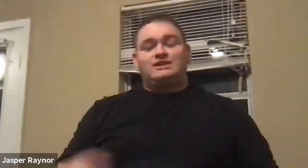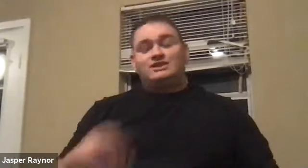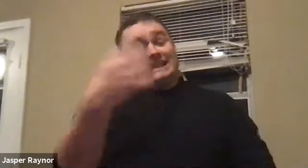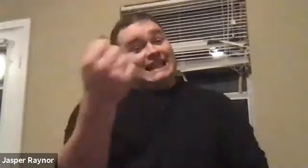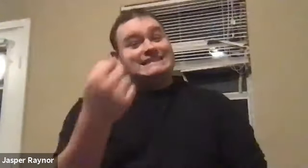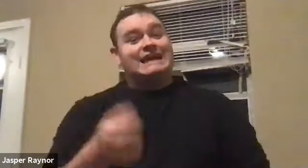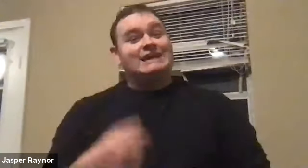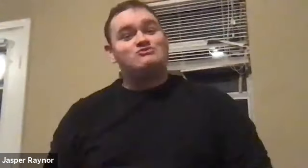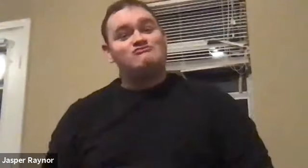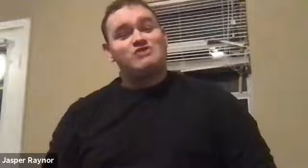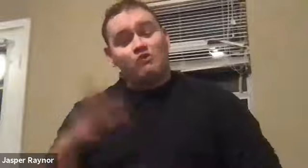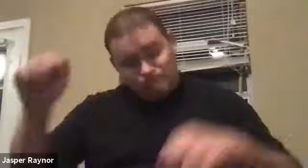She said, yes, I do. So